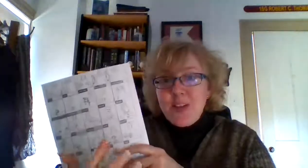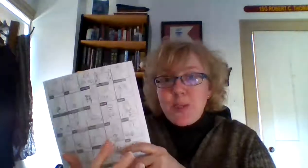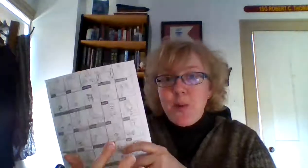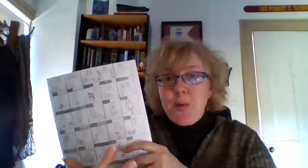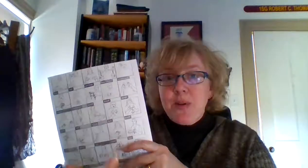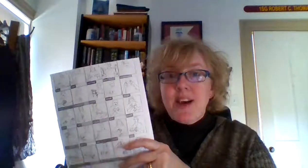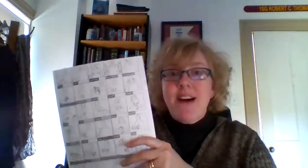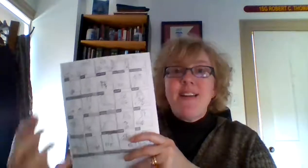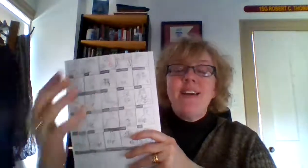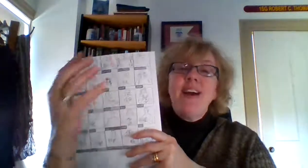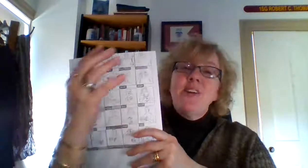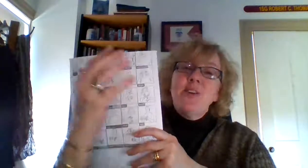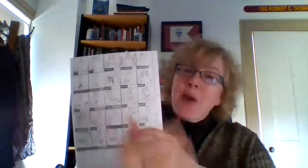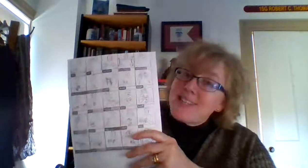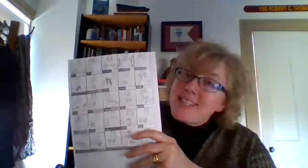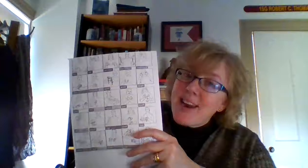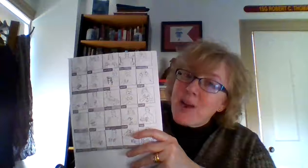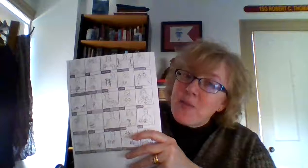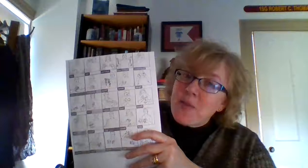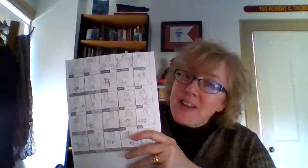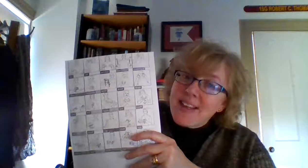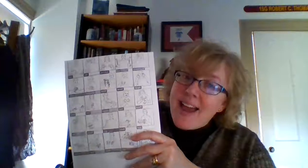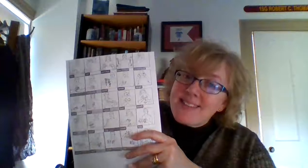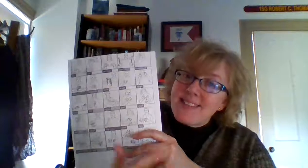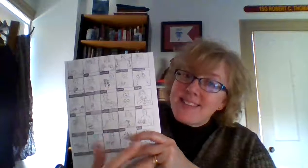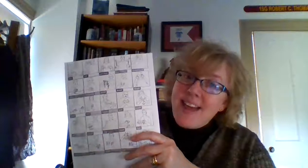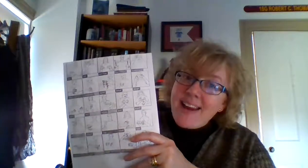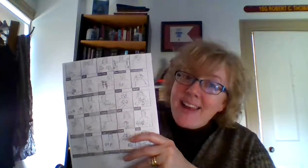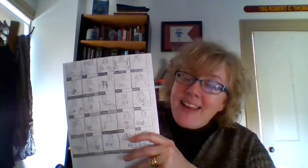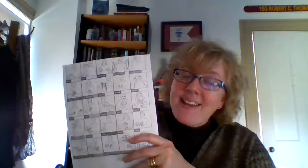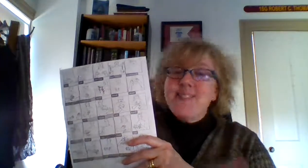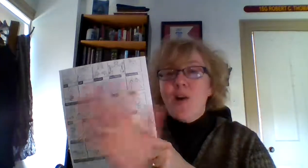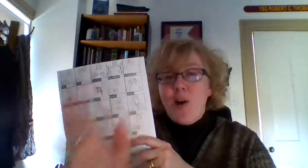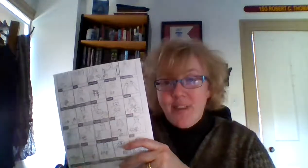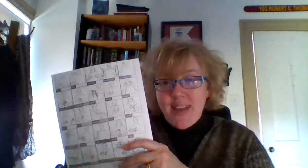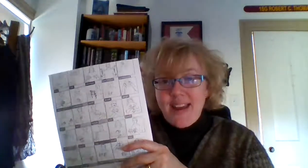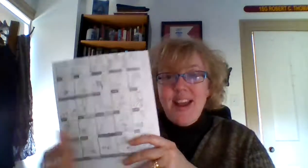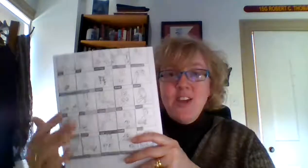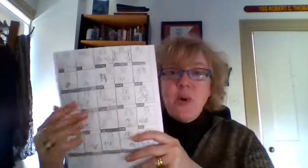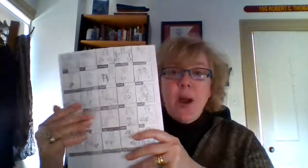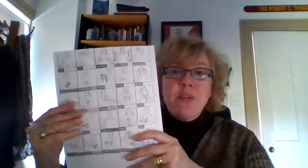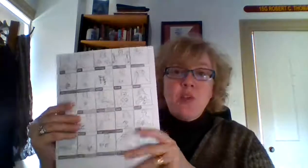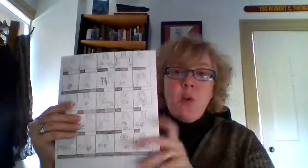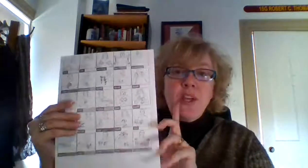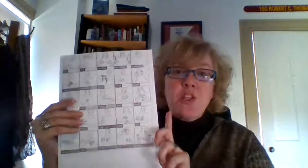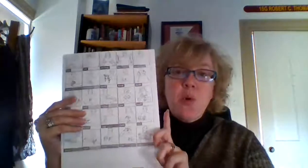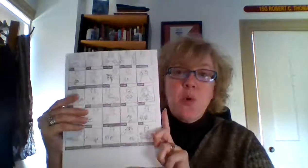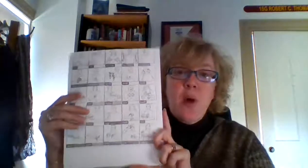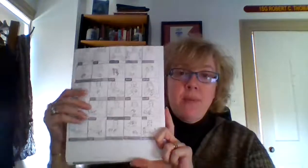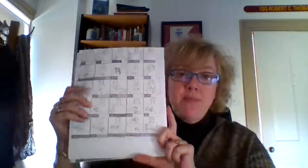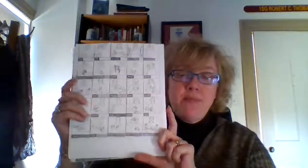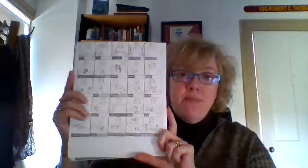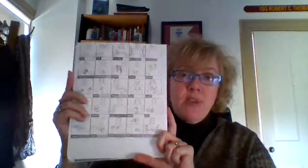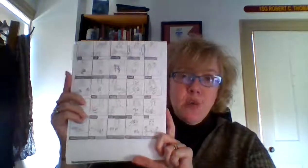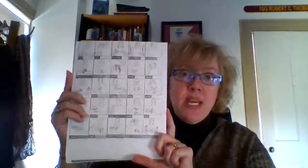that we would have done, you guys standing up in front of class and signing, all of that. So I'm just going to do